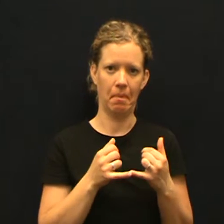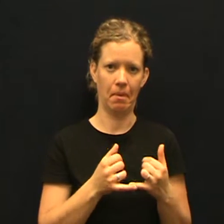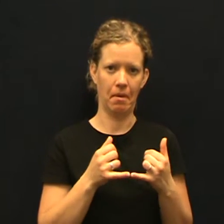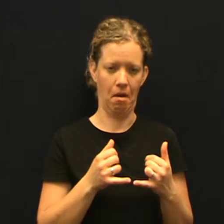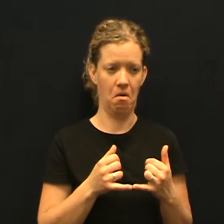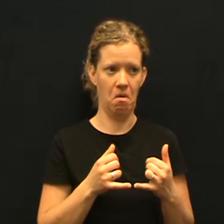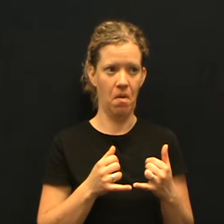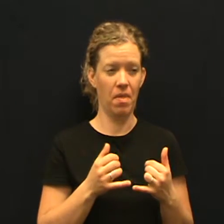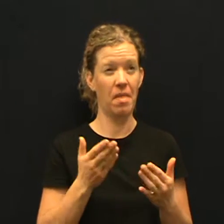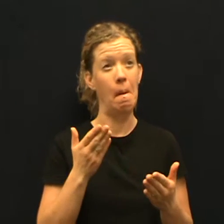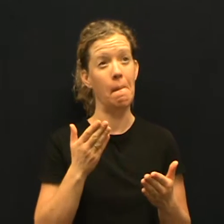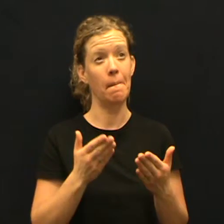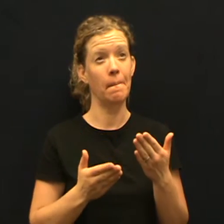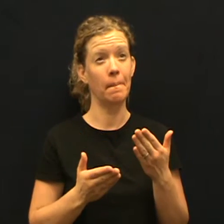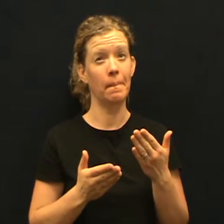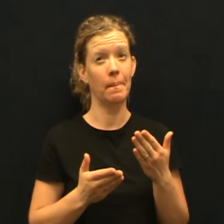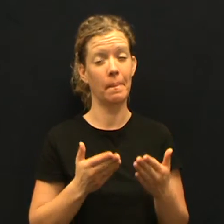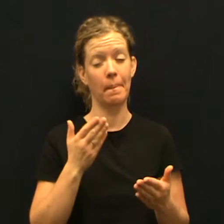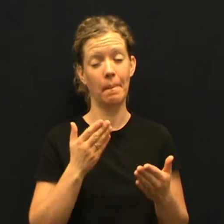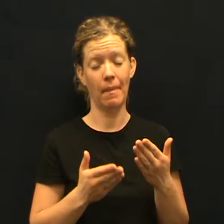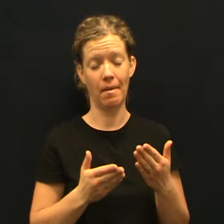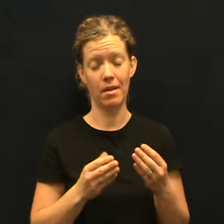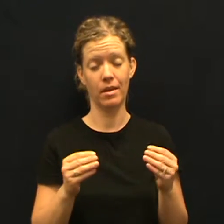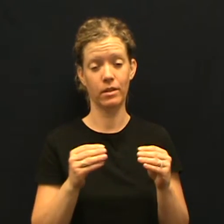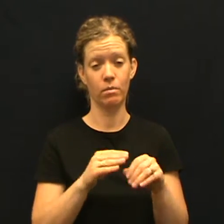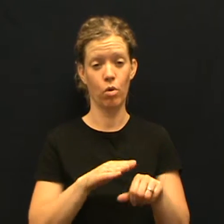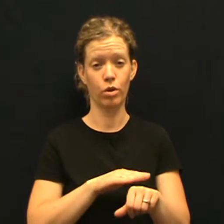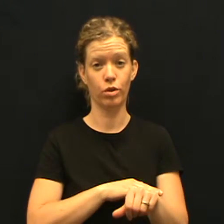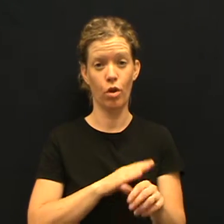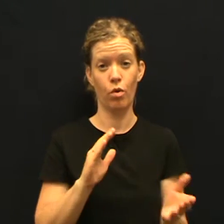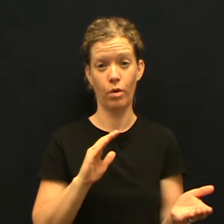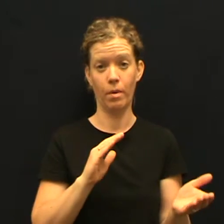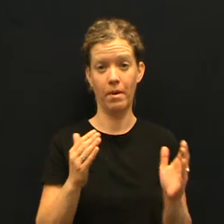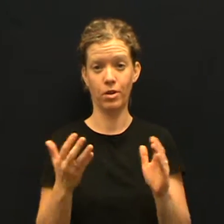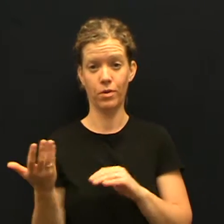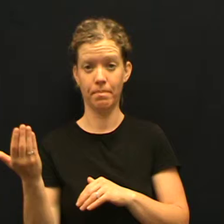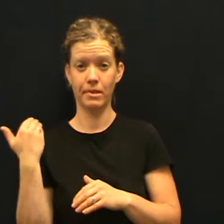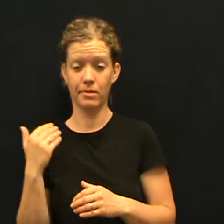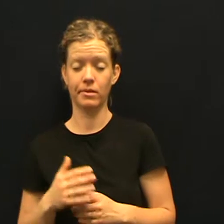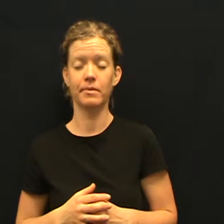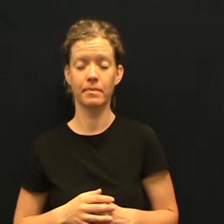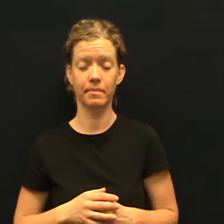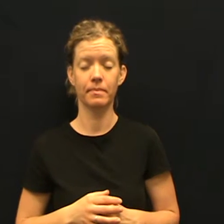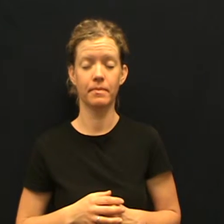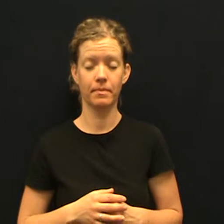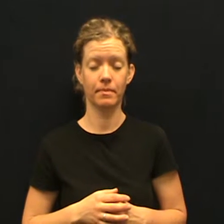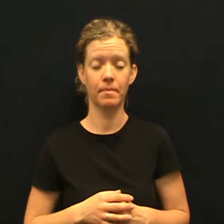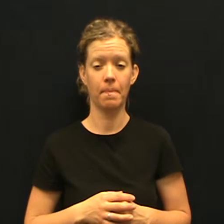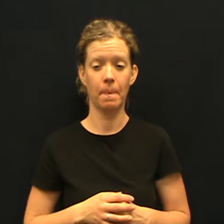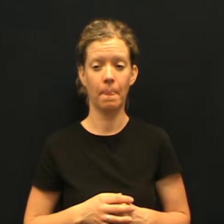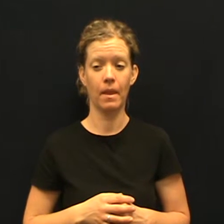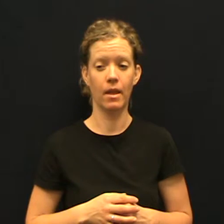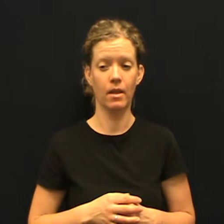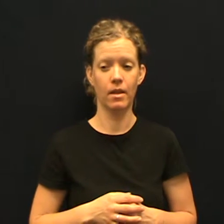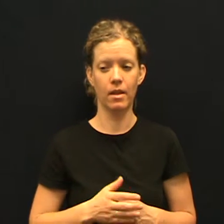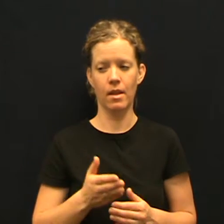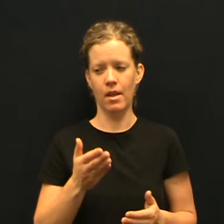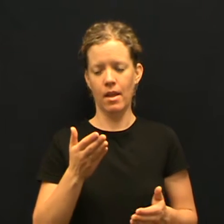have been a little, maybe even a little bit slower before, and perhaps even using a little bit of leverage on